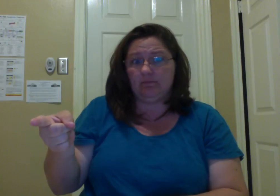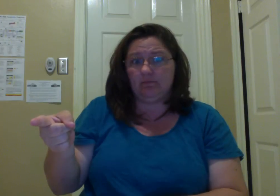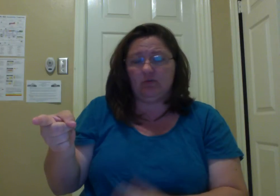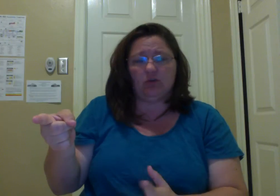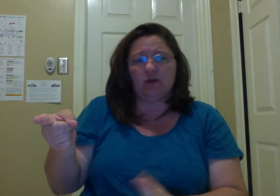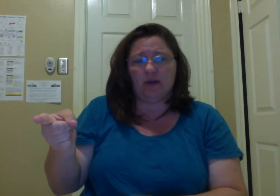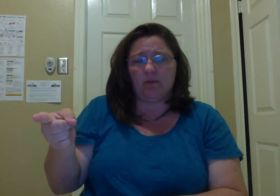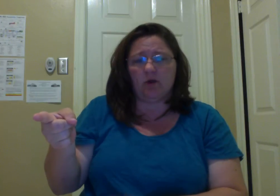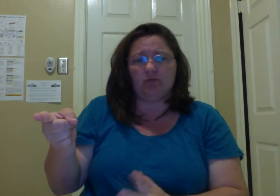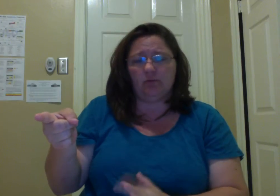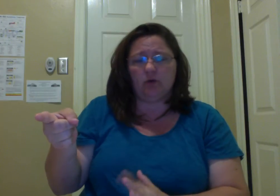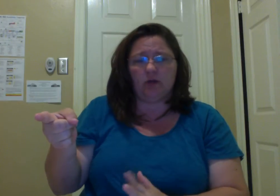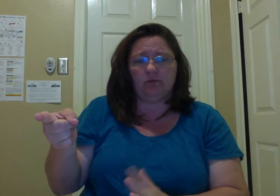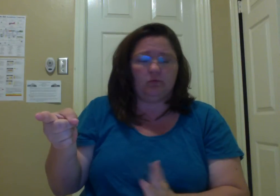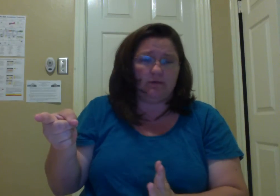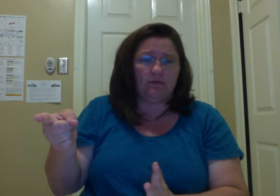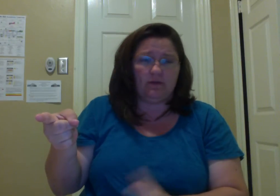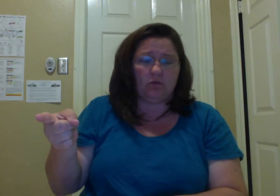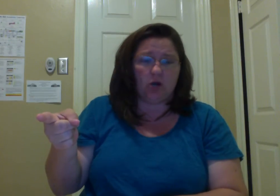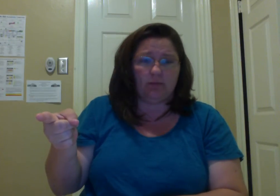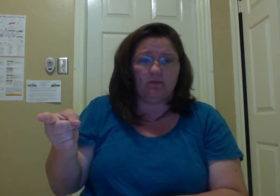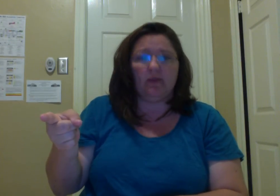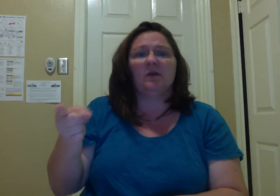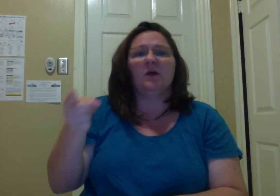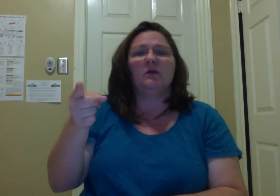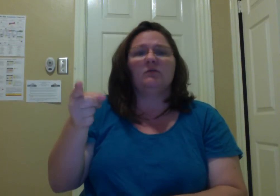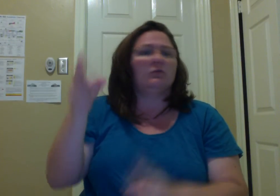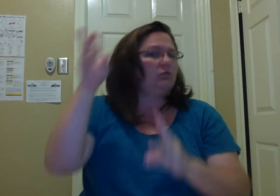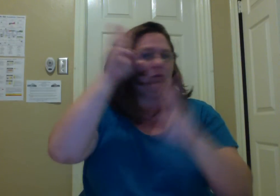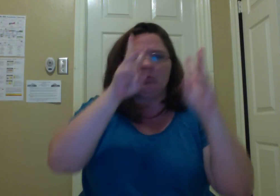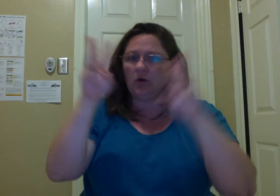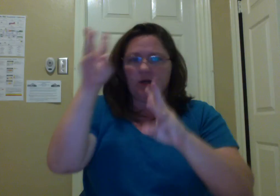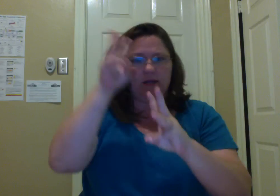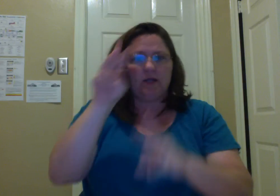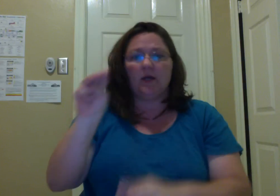So you're talking about Mark, so you're pointing to wherever you set Mark up in space. So don't worry,